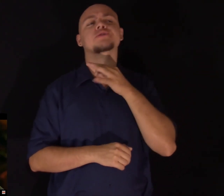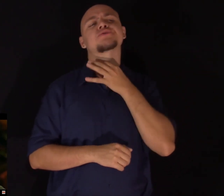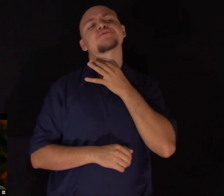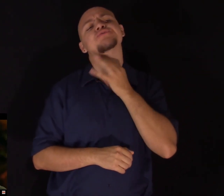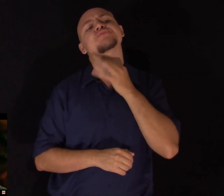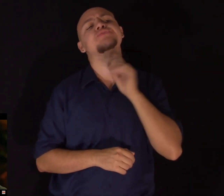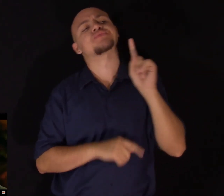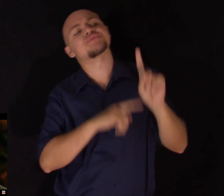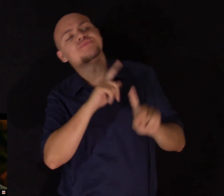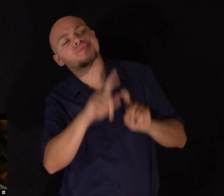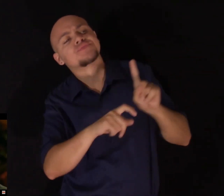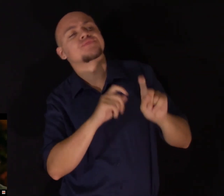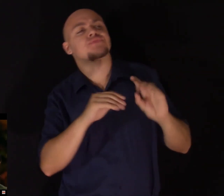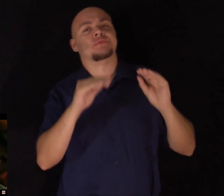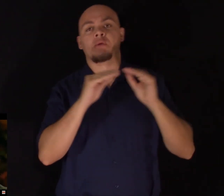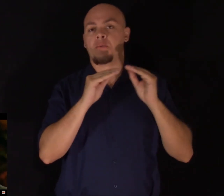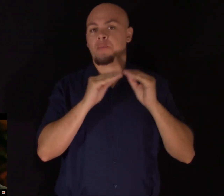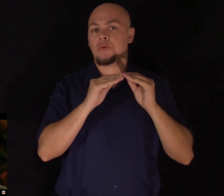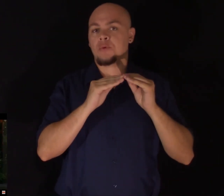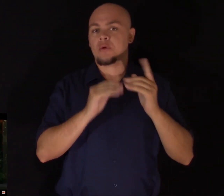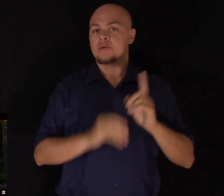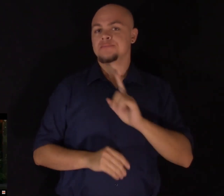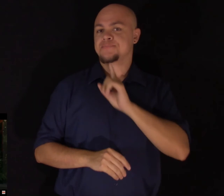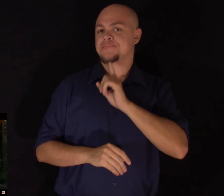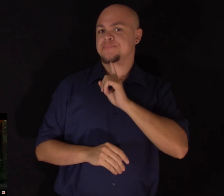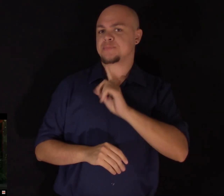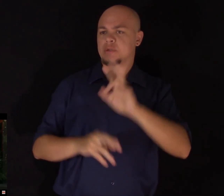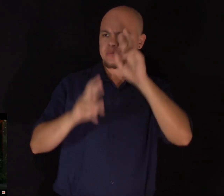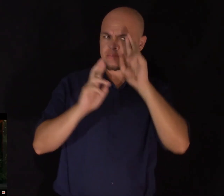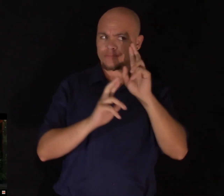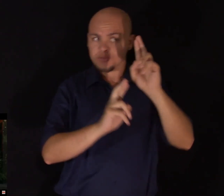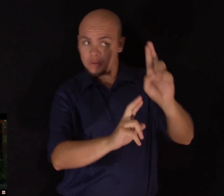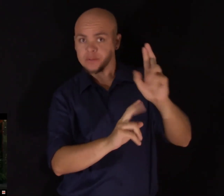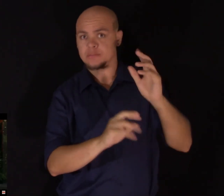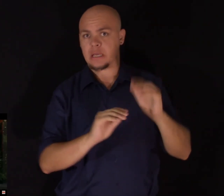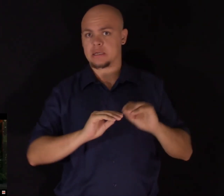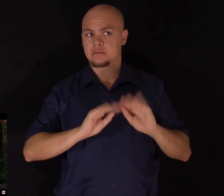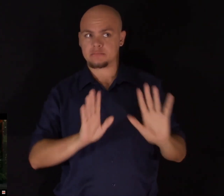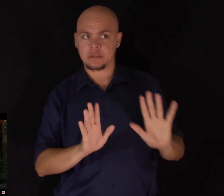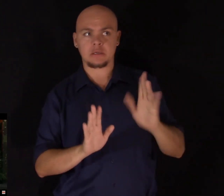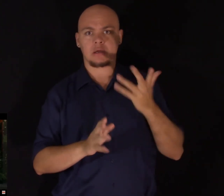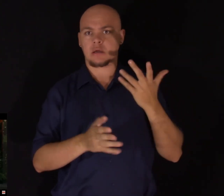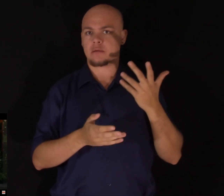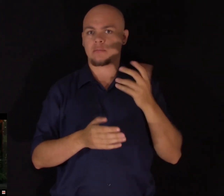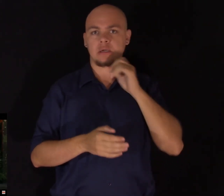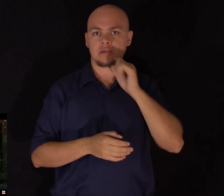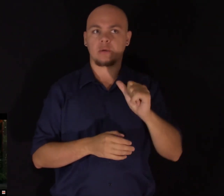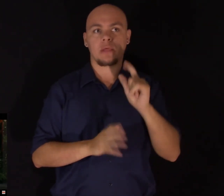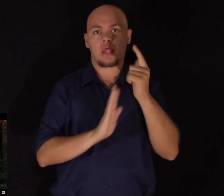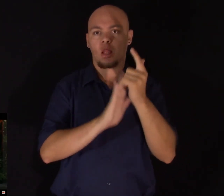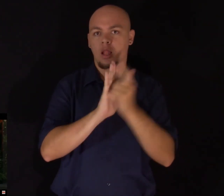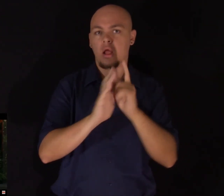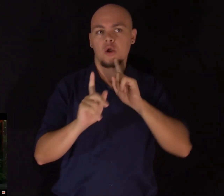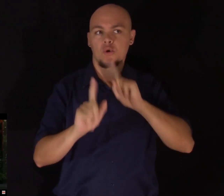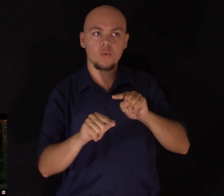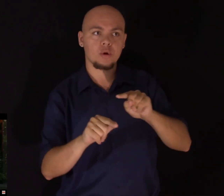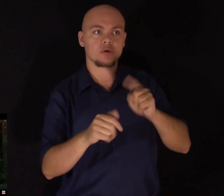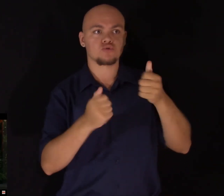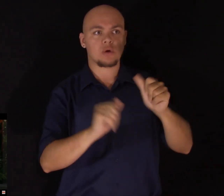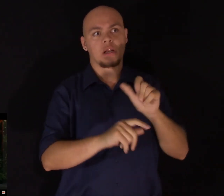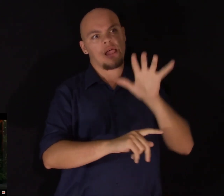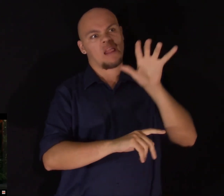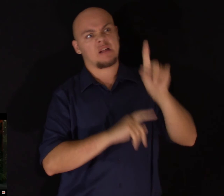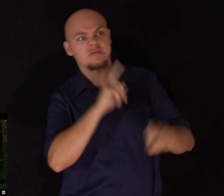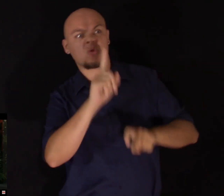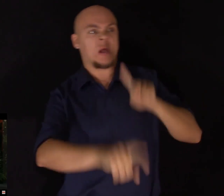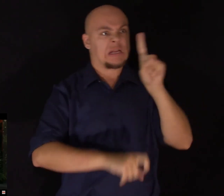more questions. Have a little dignity, treat the person you're talking to with rapport. Don't try to be like those folks on Law and Order and those other TV shows that pummel their